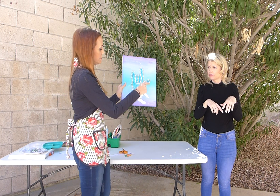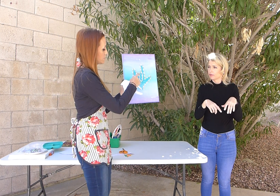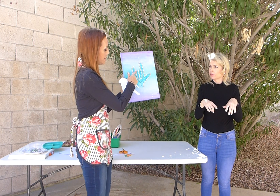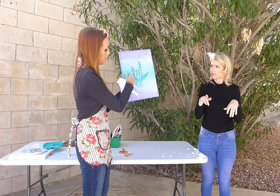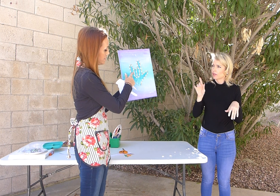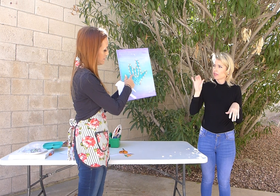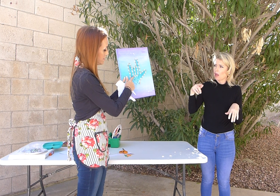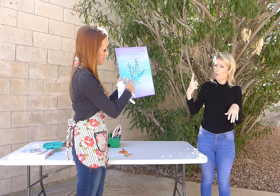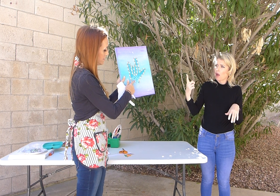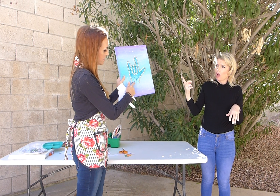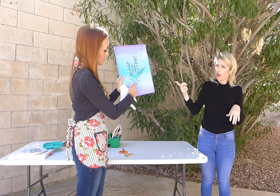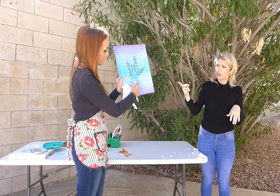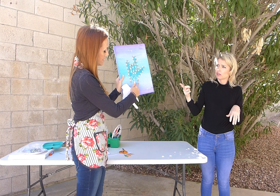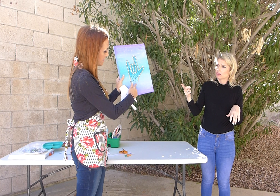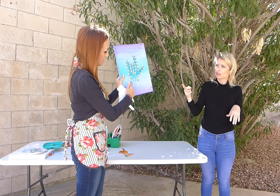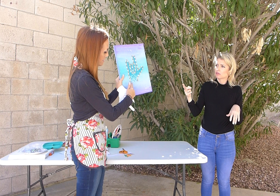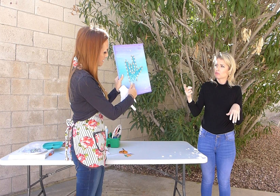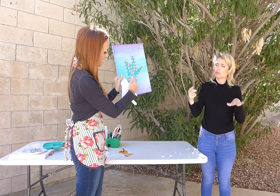this one,